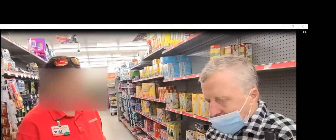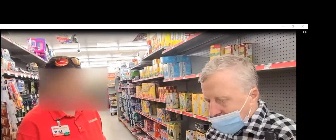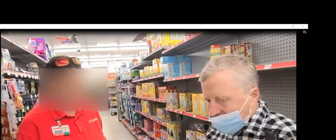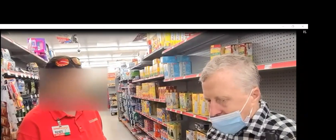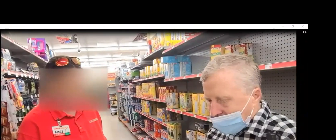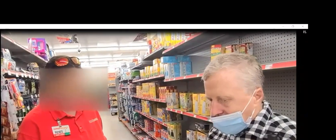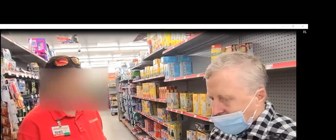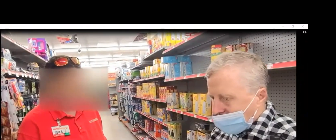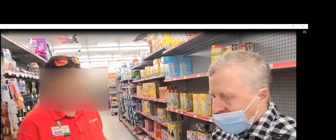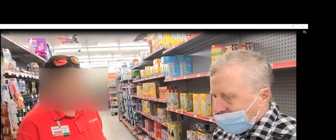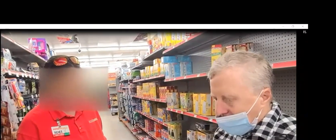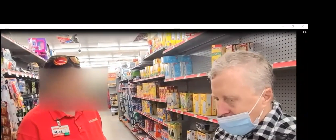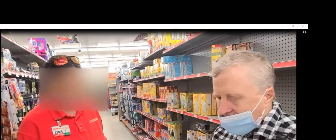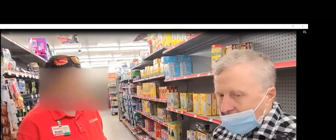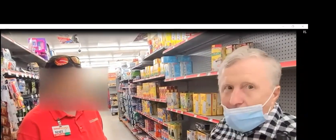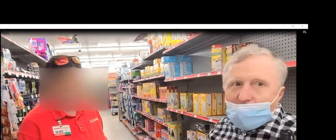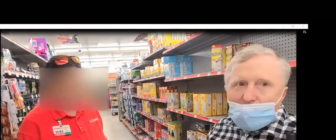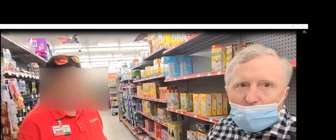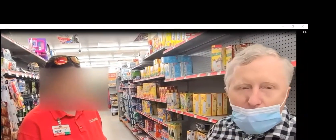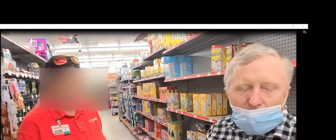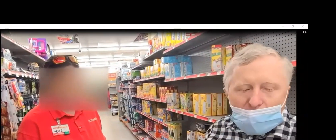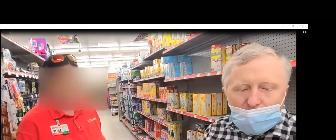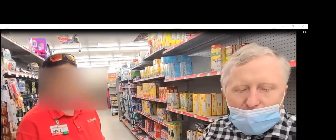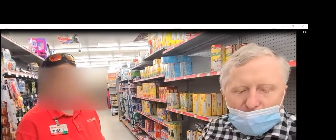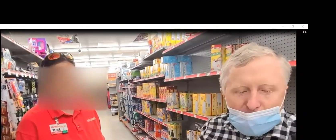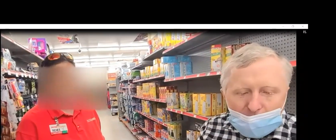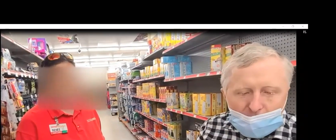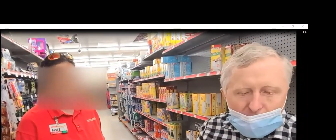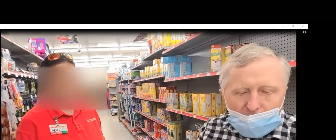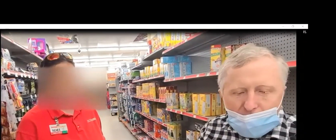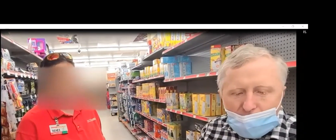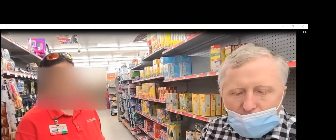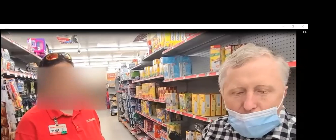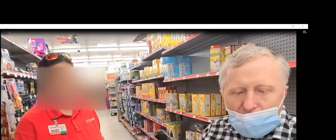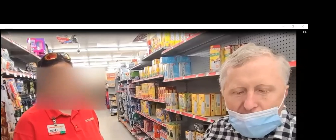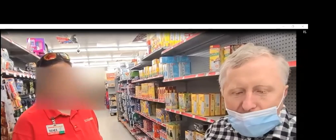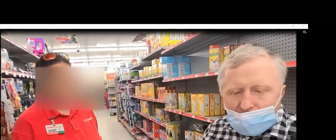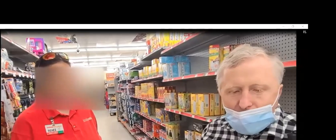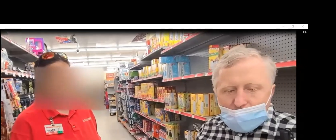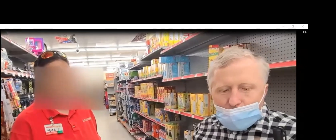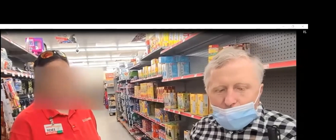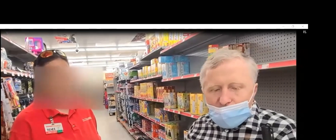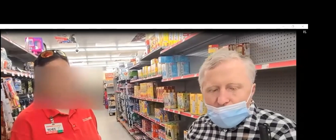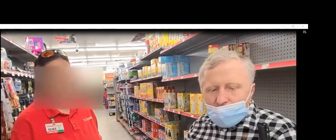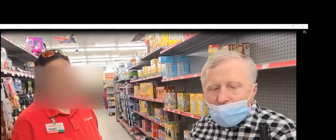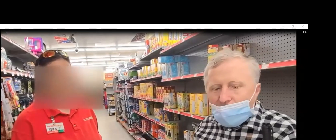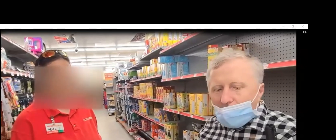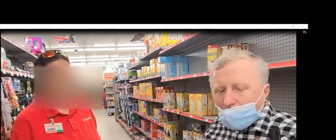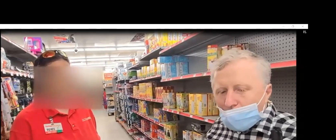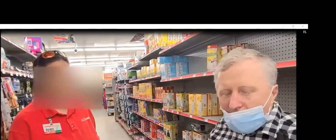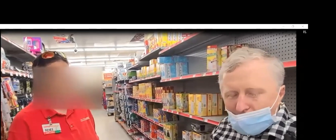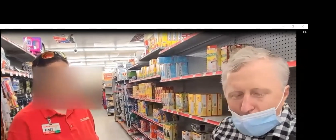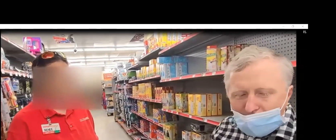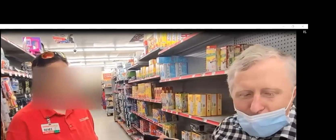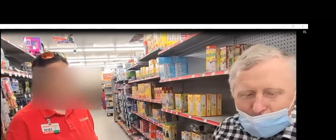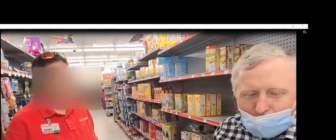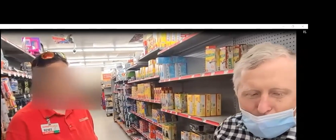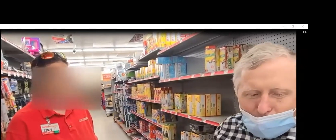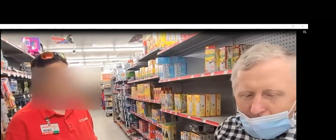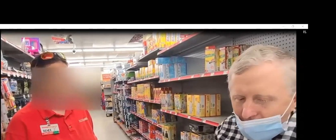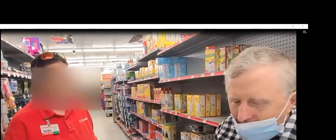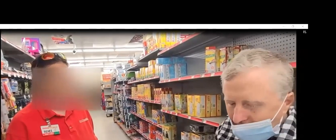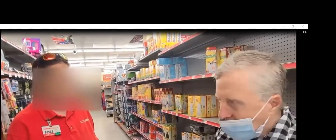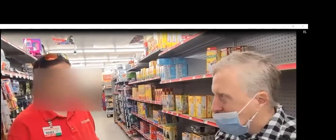and coffee. Okay, so now I've already asked those questions. Now I'm wait on